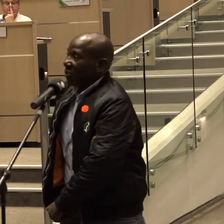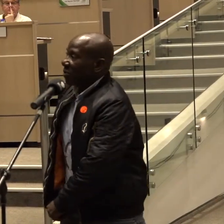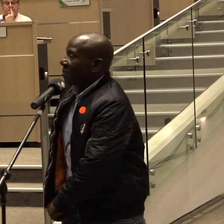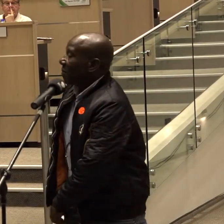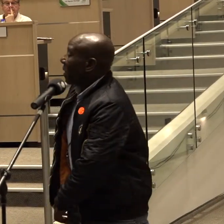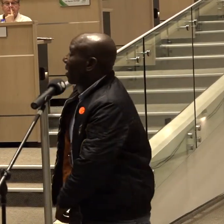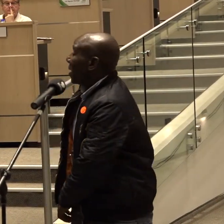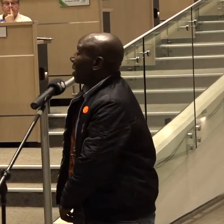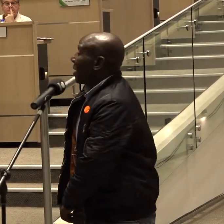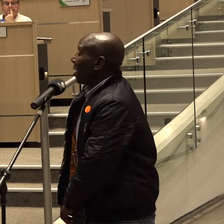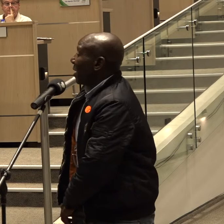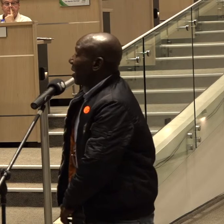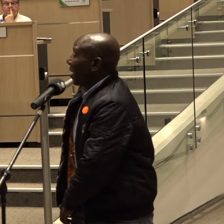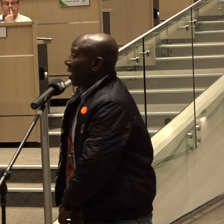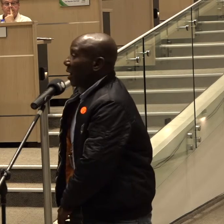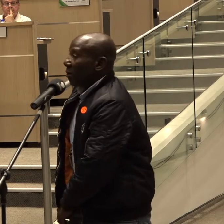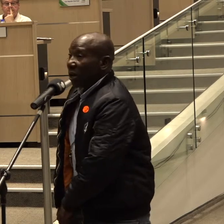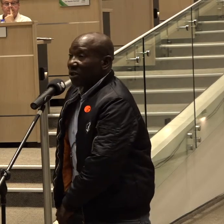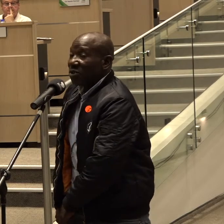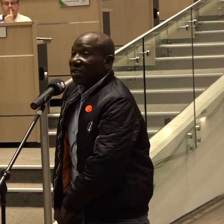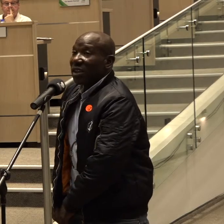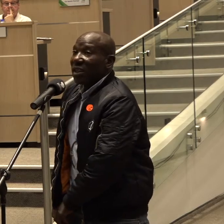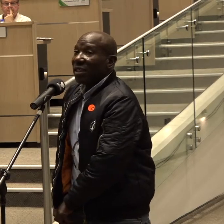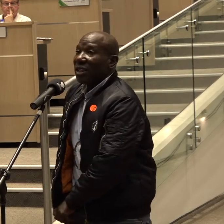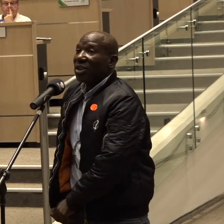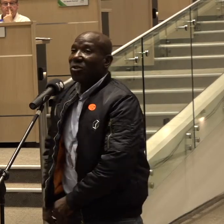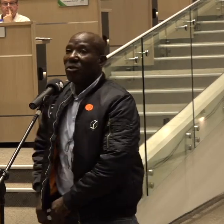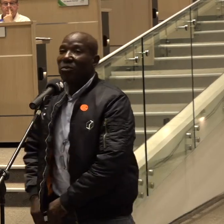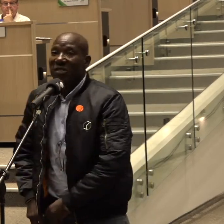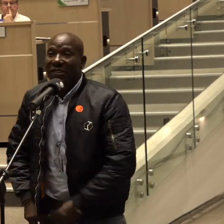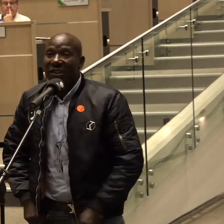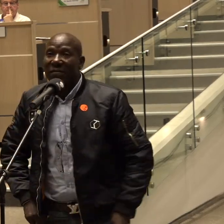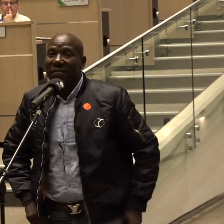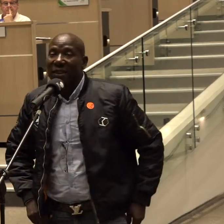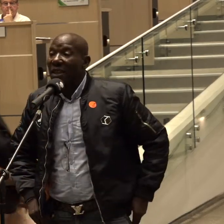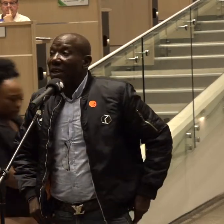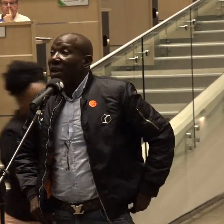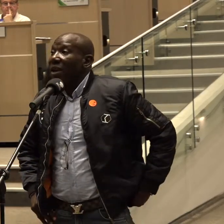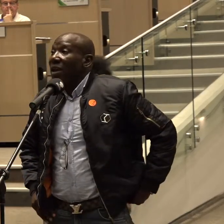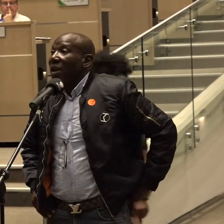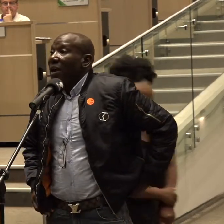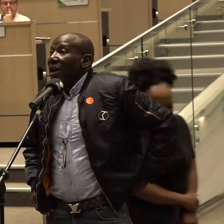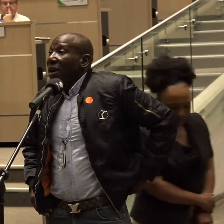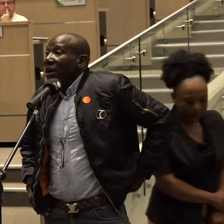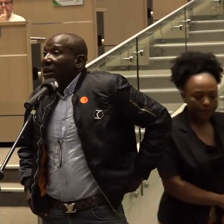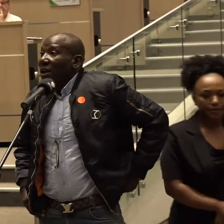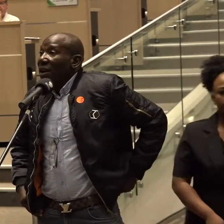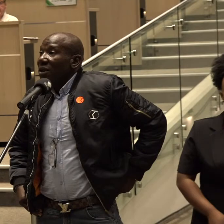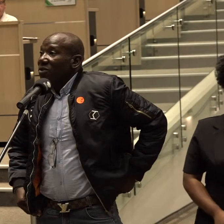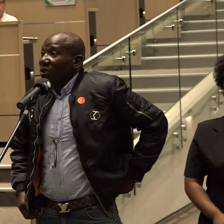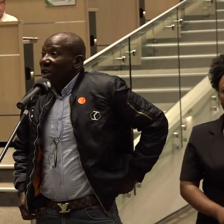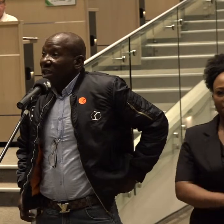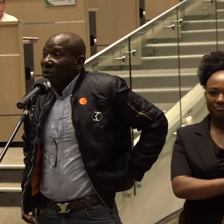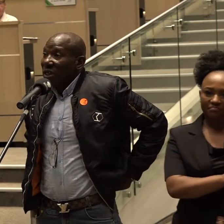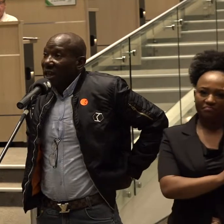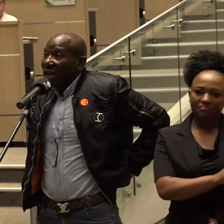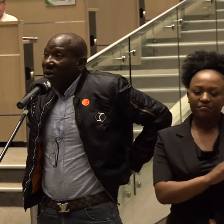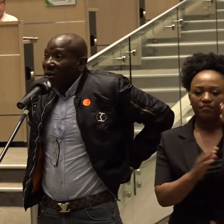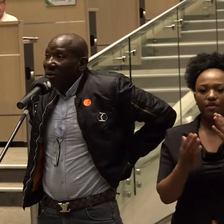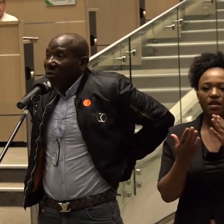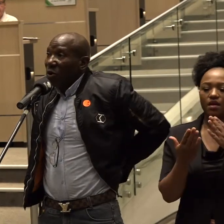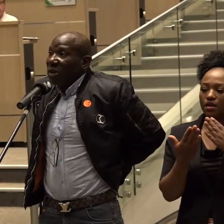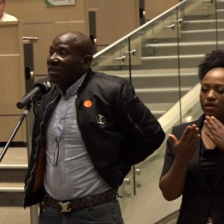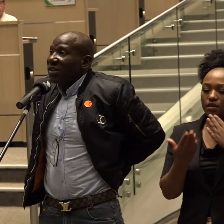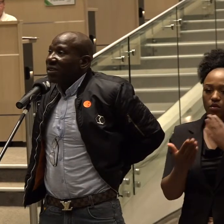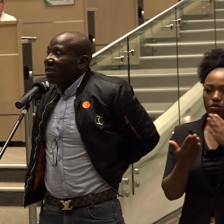good afternoon I would like to say I thank you Mr chair together with